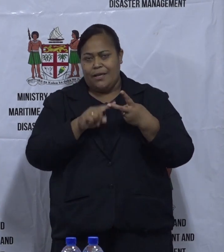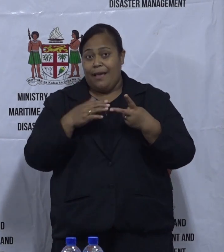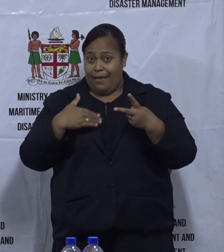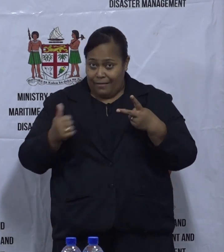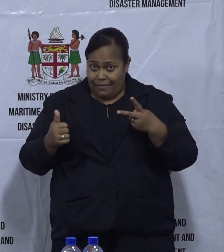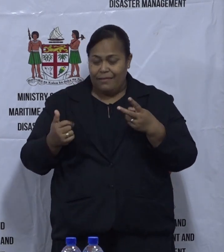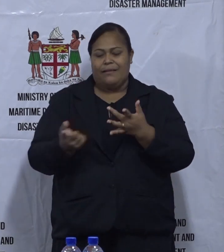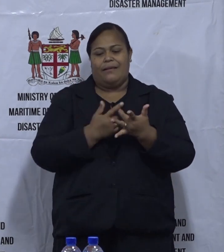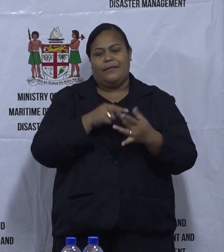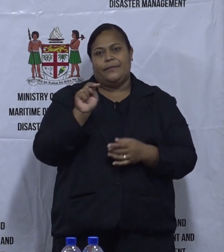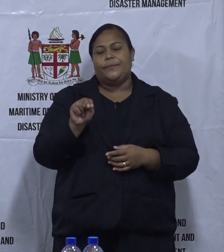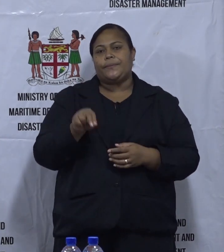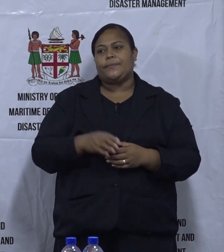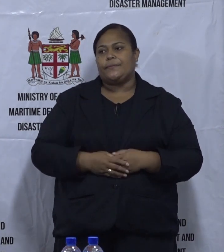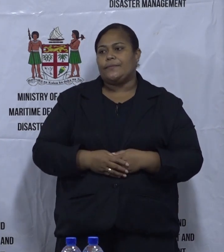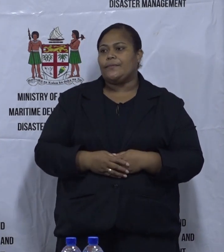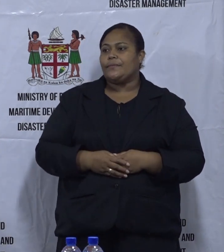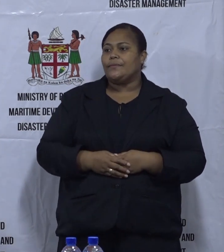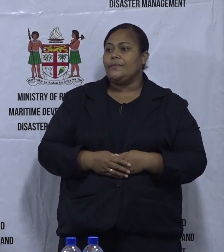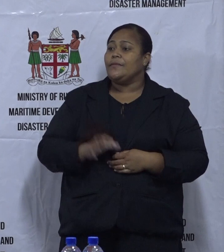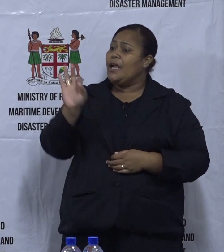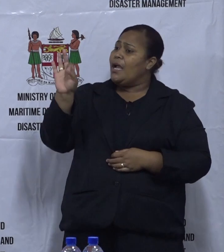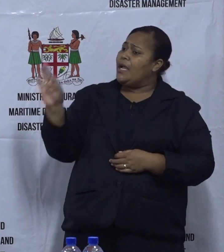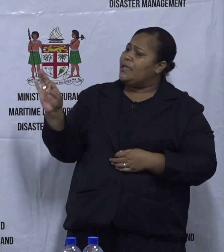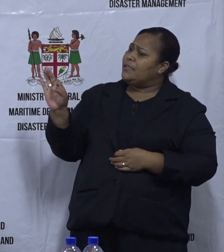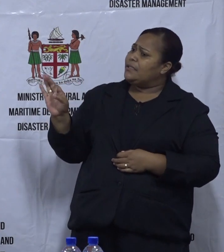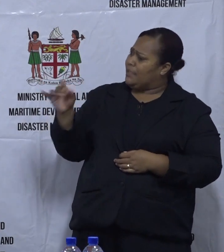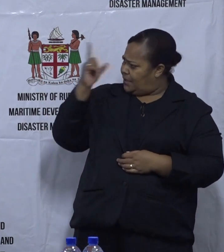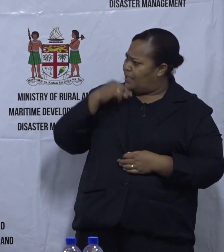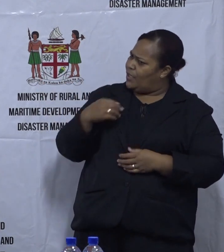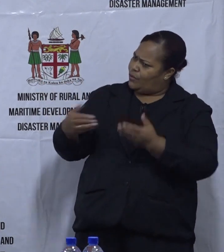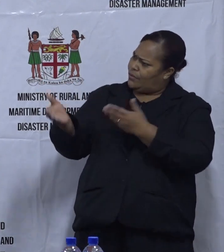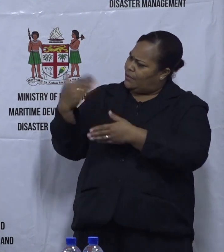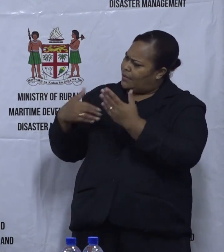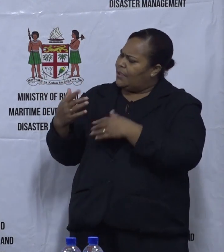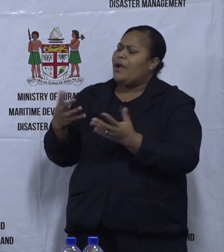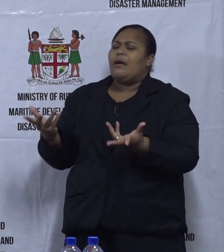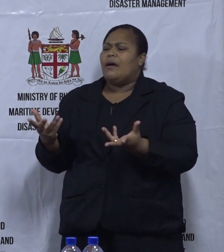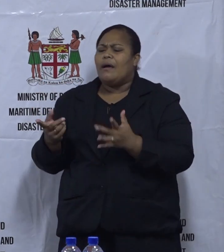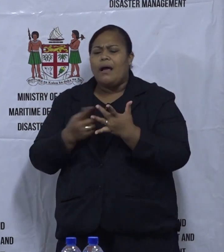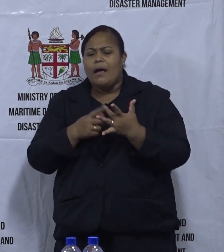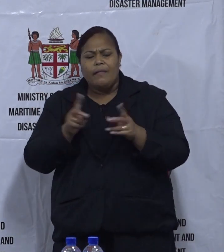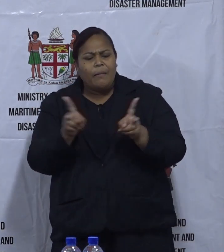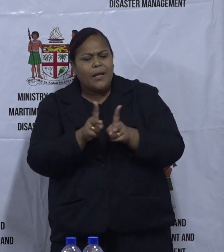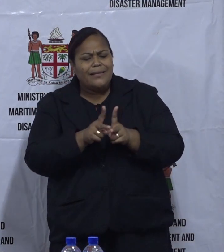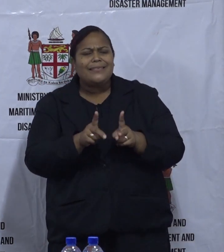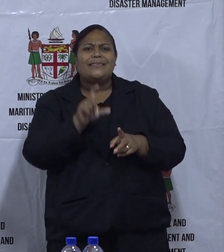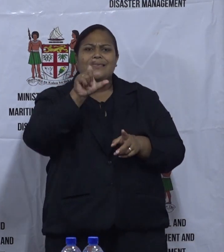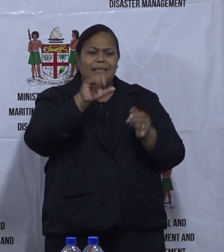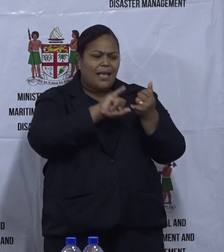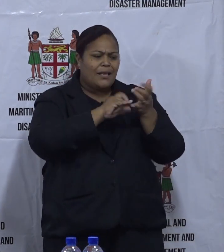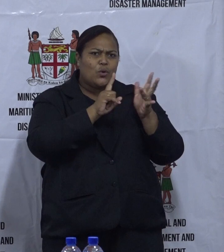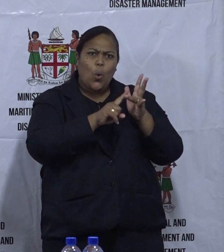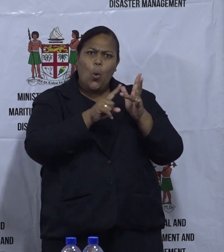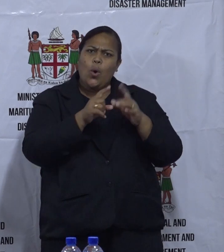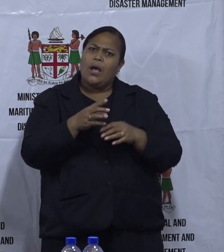and other needs as well. Minister, can you tell us about your other partners, the diplomatic support you get and the civil society partners? Can you